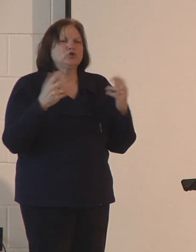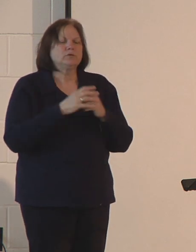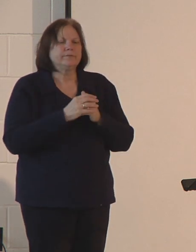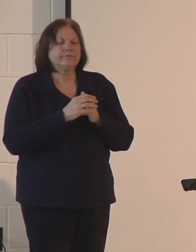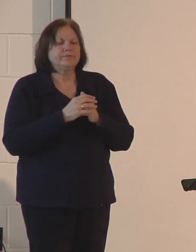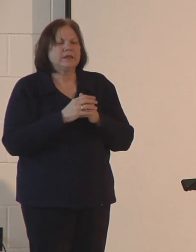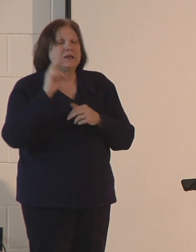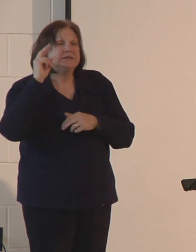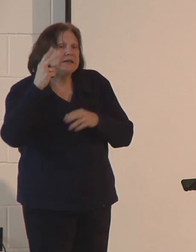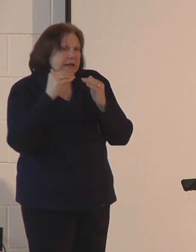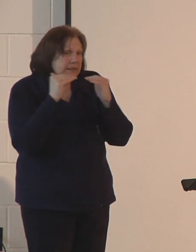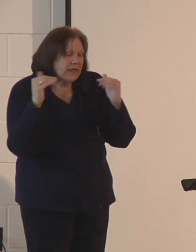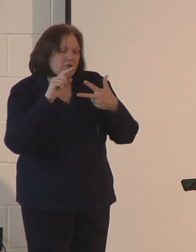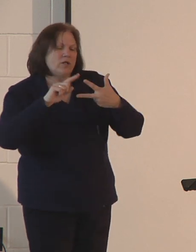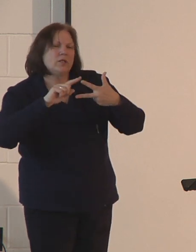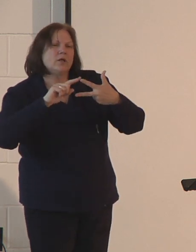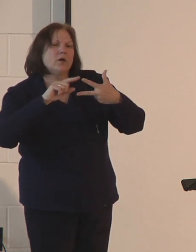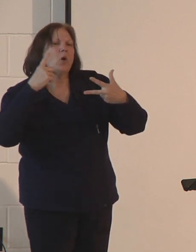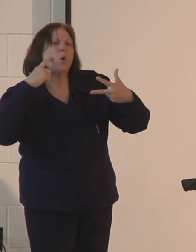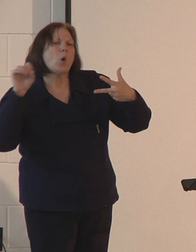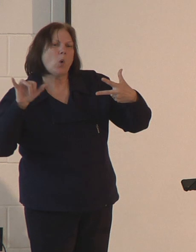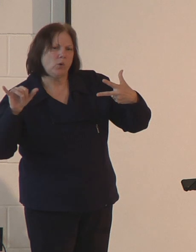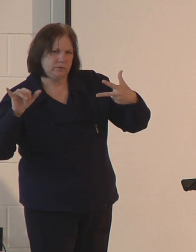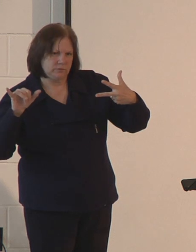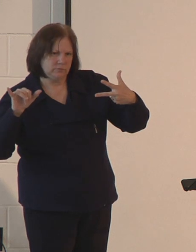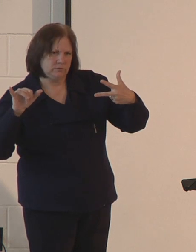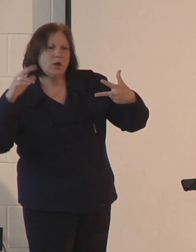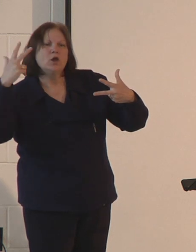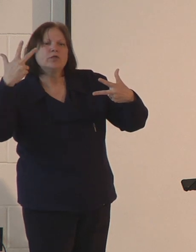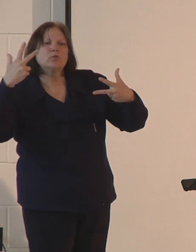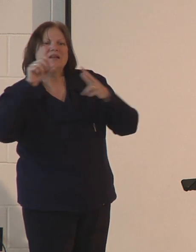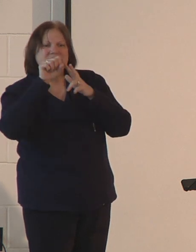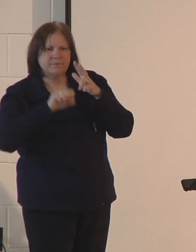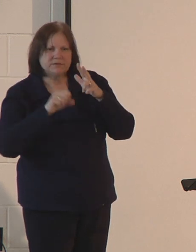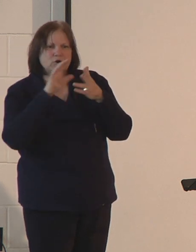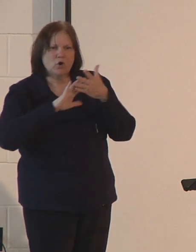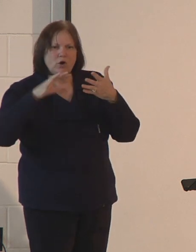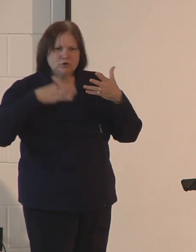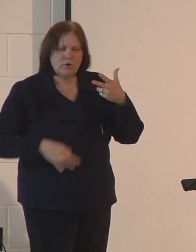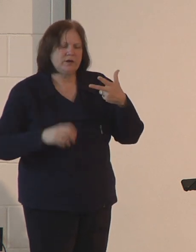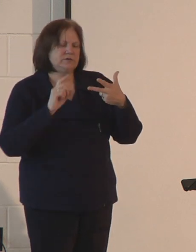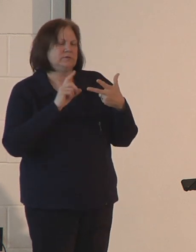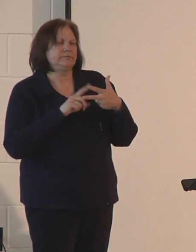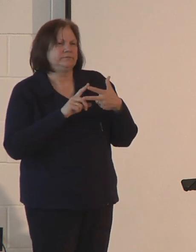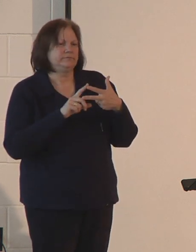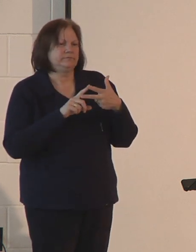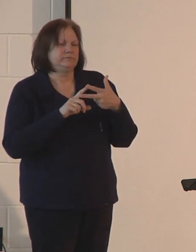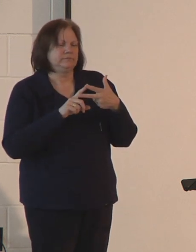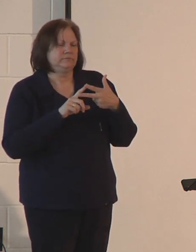And then the second level is the gold, which is 3 semester college credits.